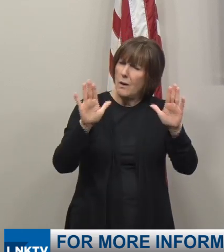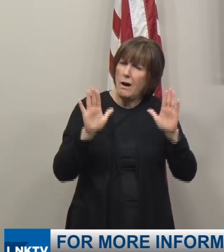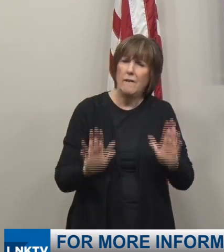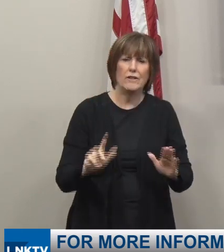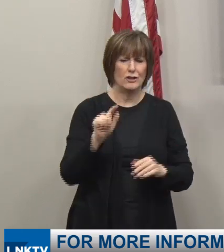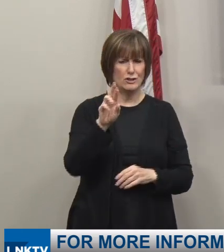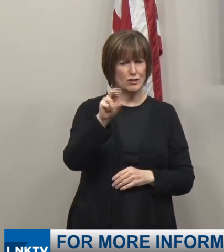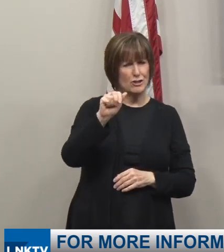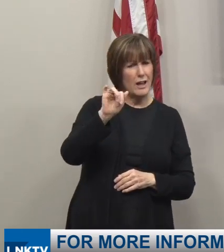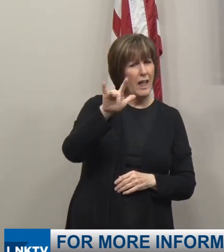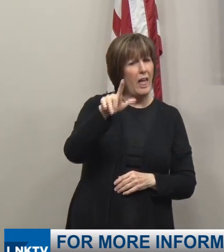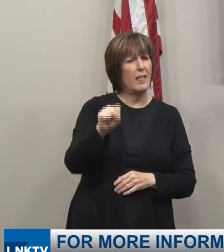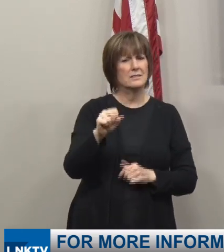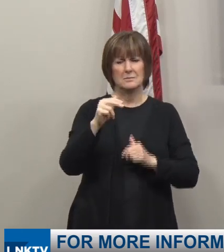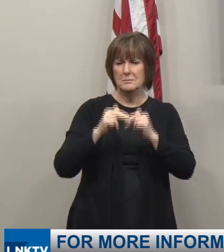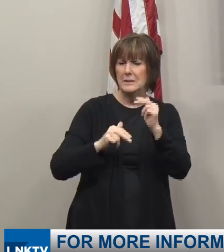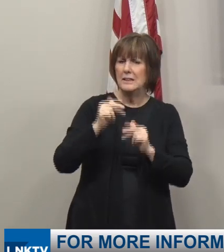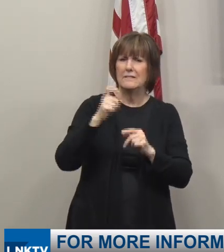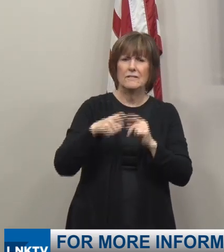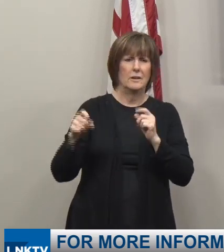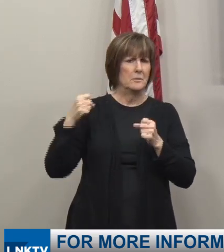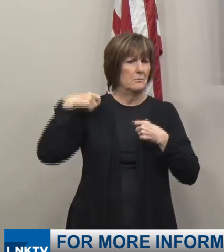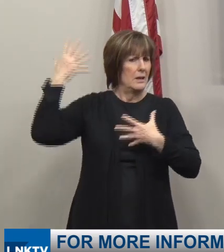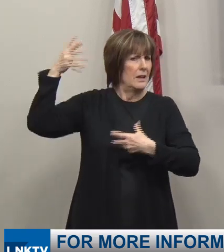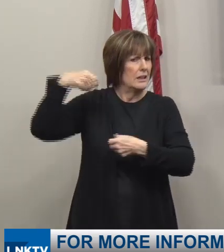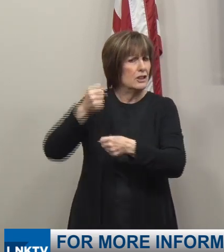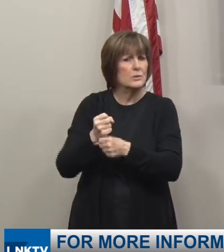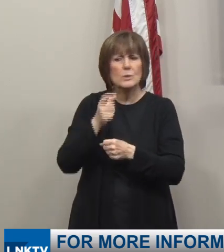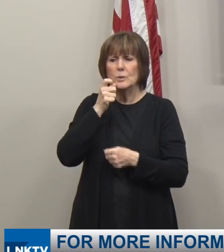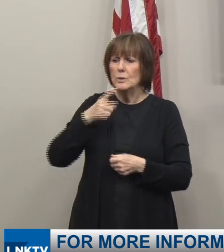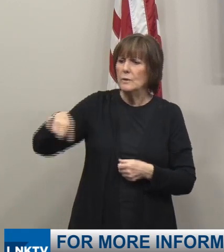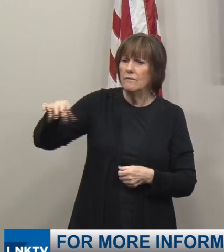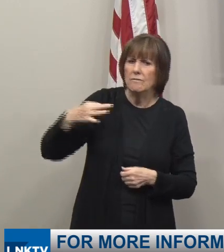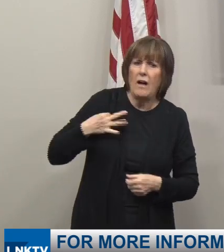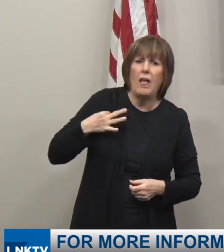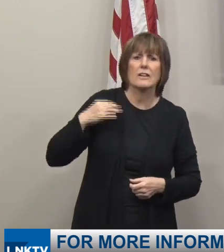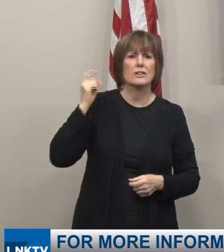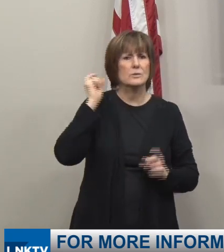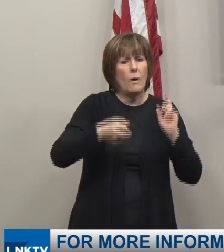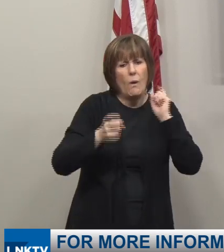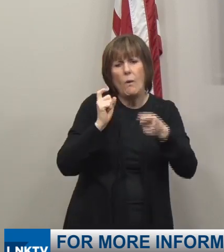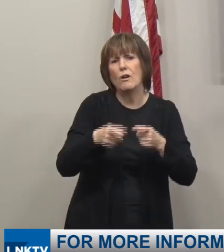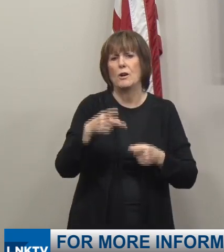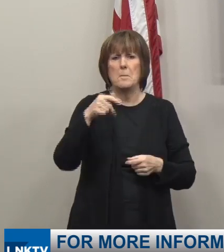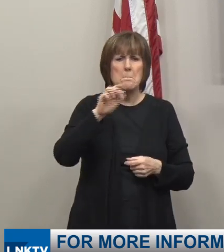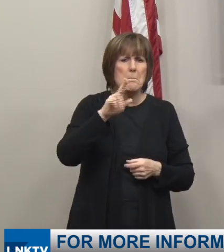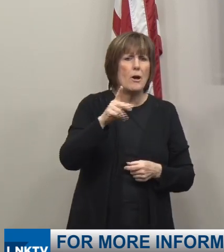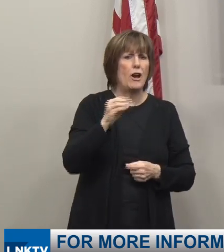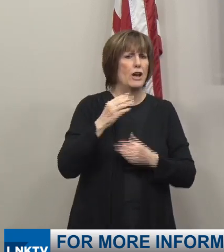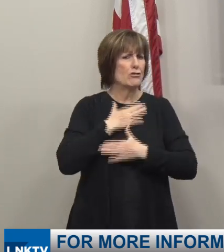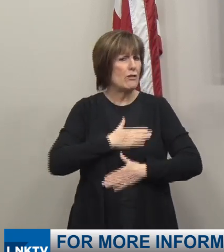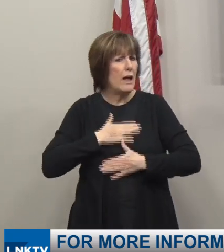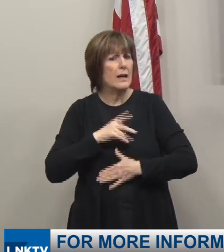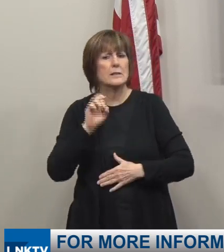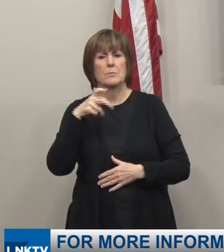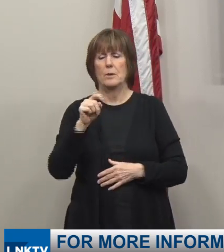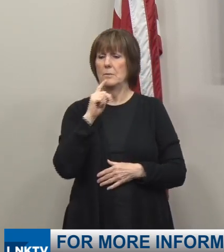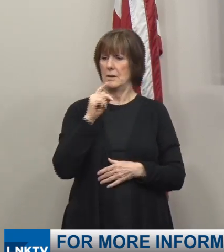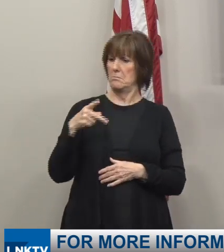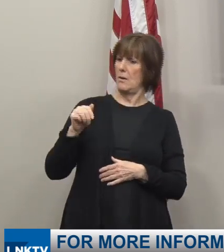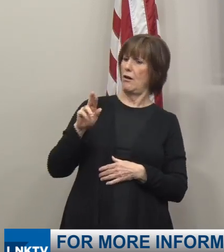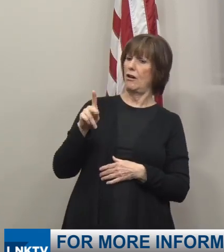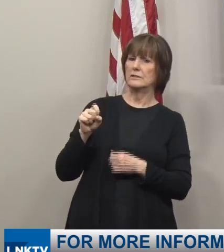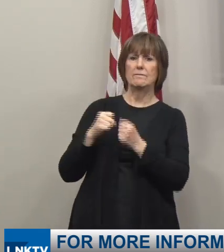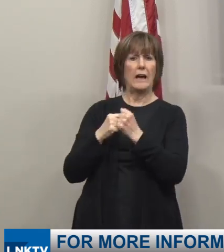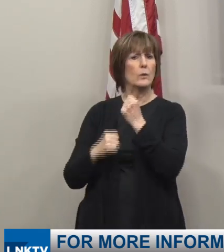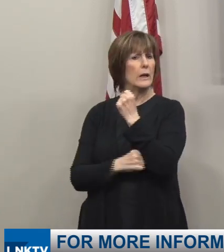trails network that has been built over decades by community volunteers, donors, and our Parks and Rec Department and the Parks